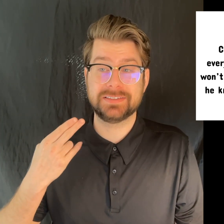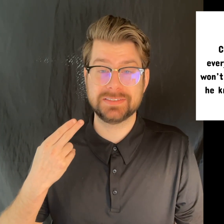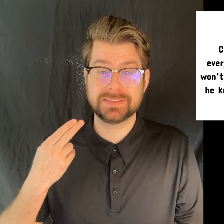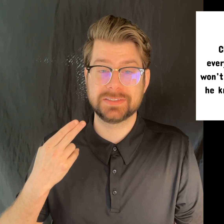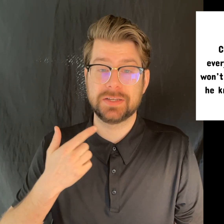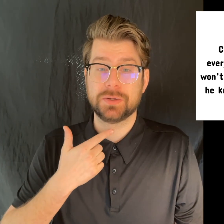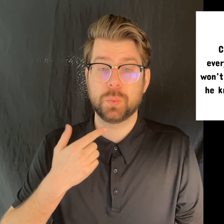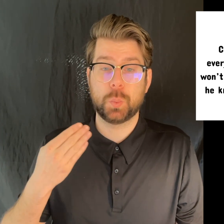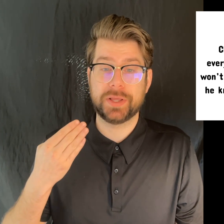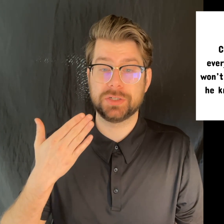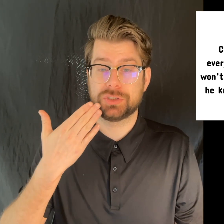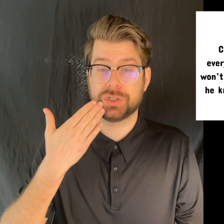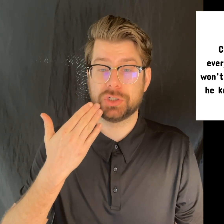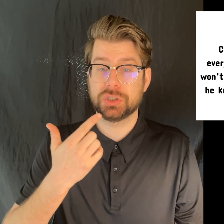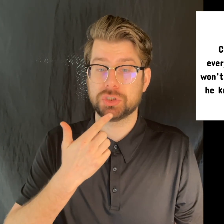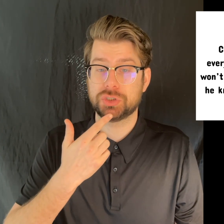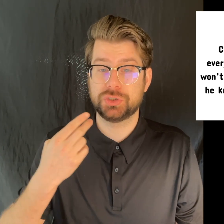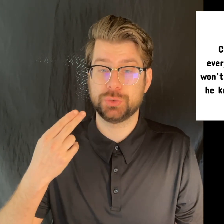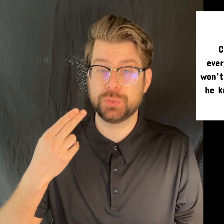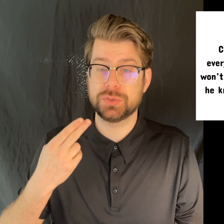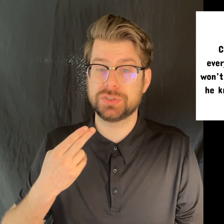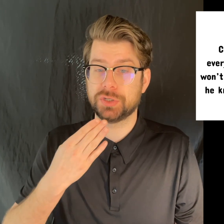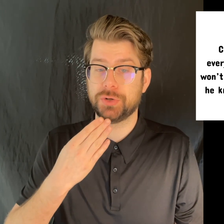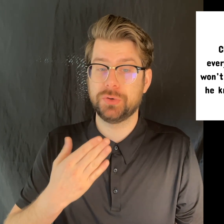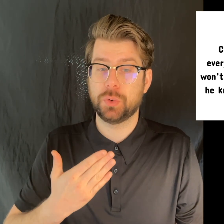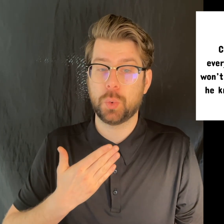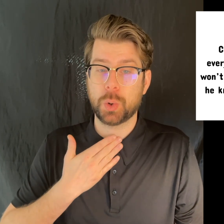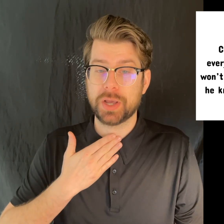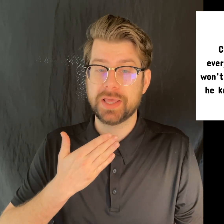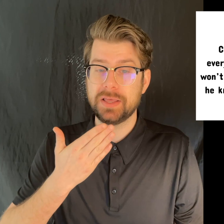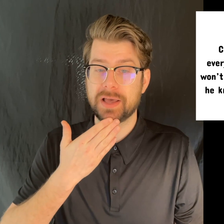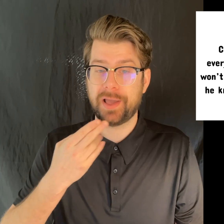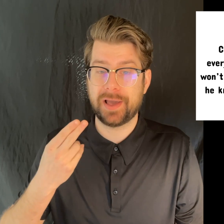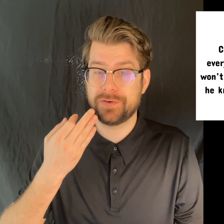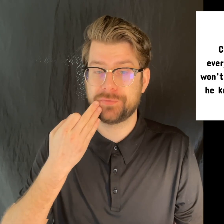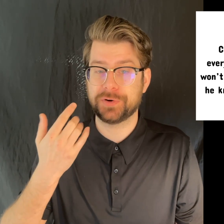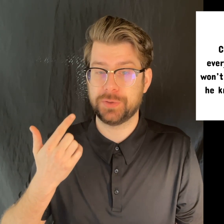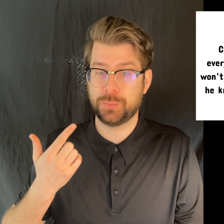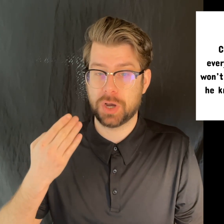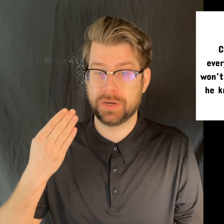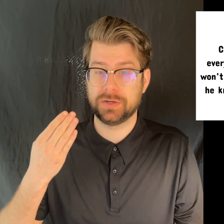Cheyenne's winter shoes annoy everyone.